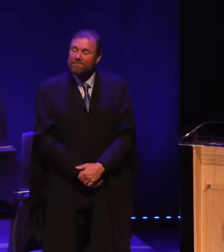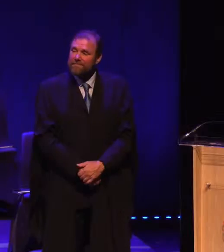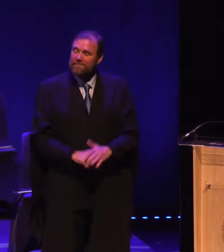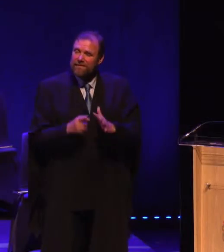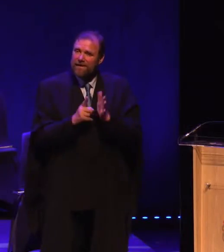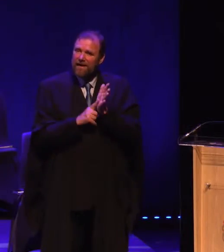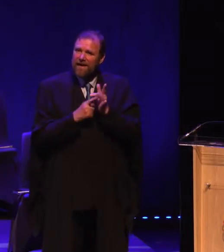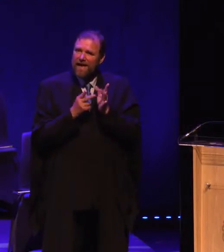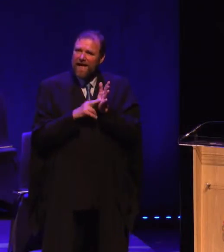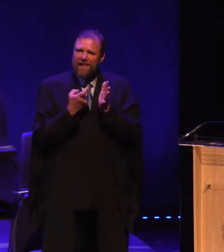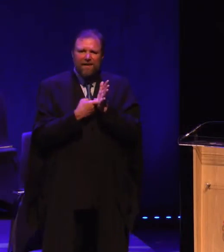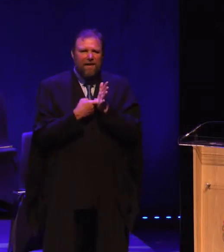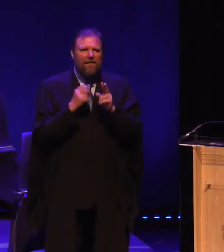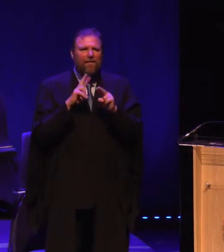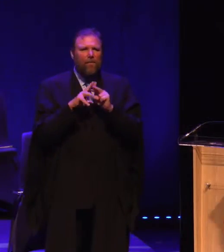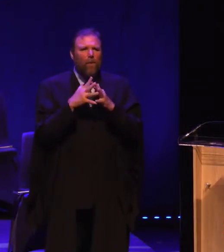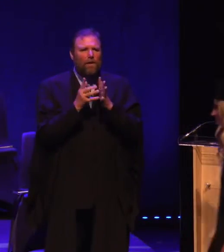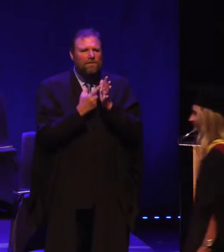Eleanor Walters.